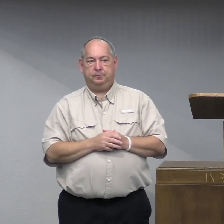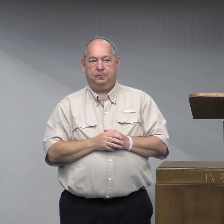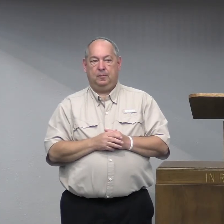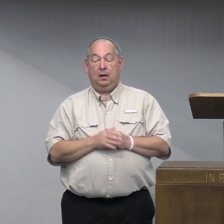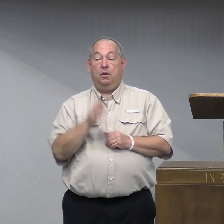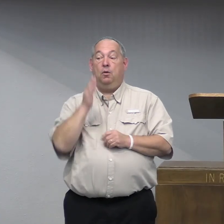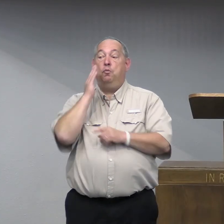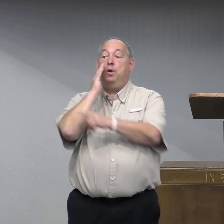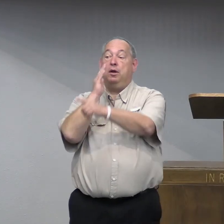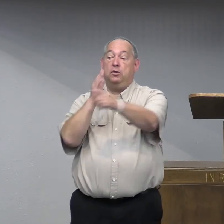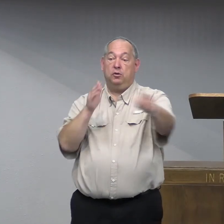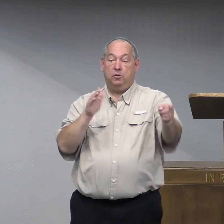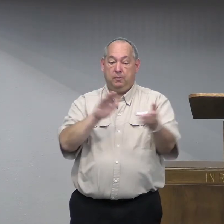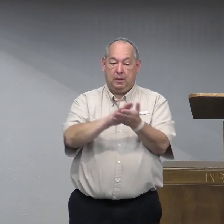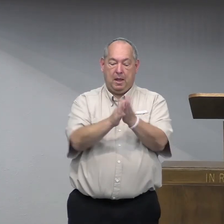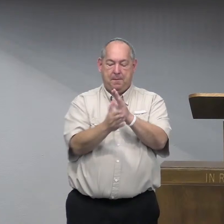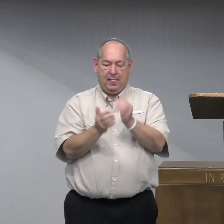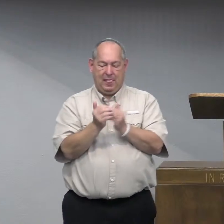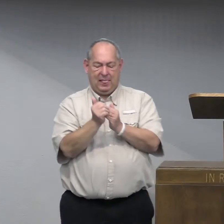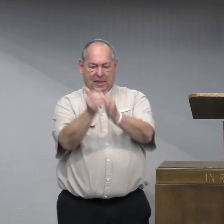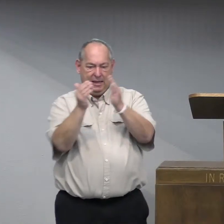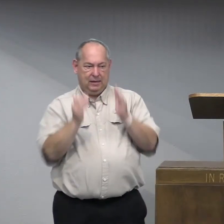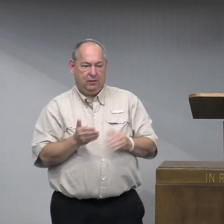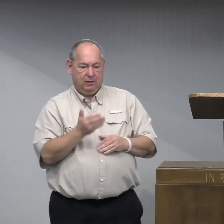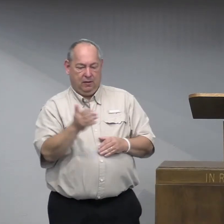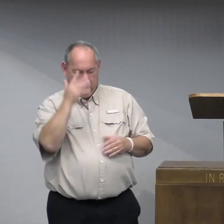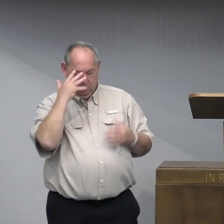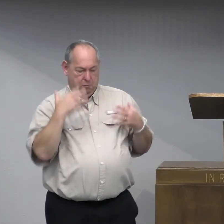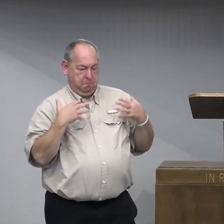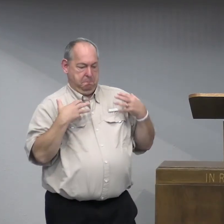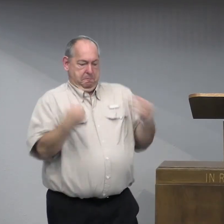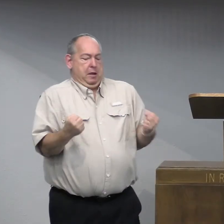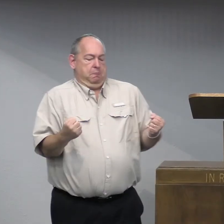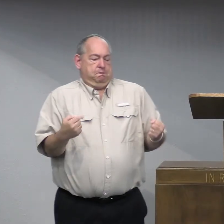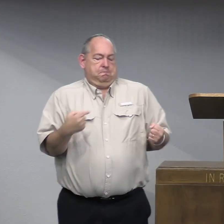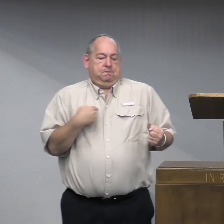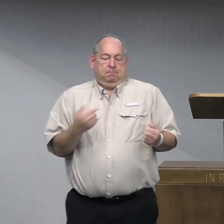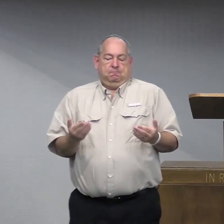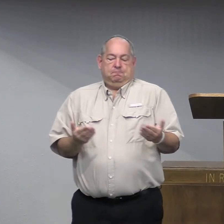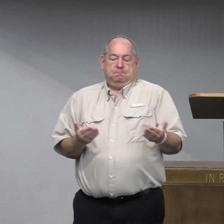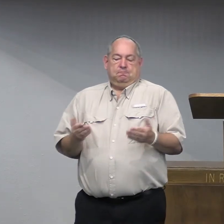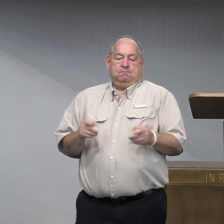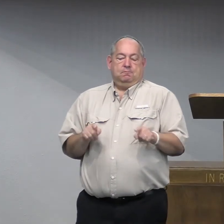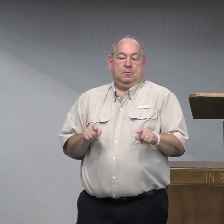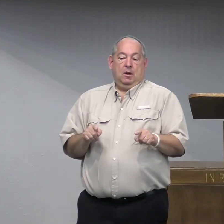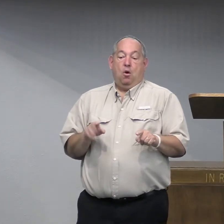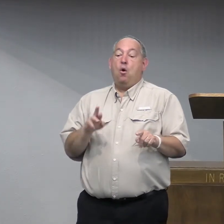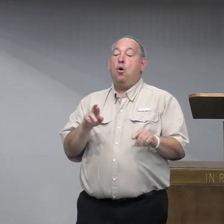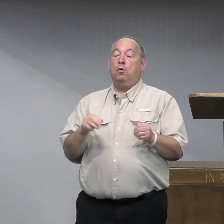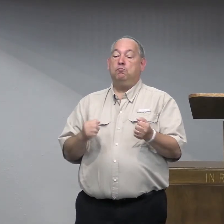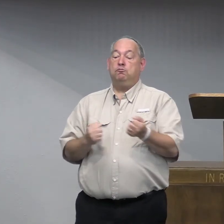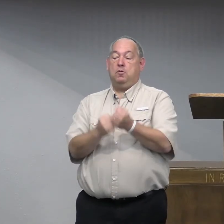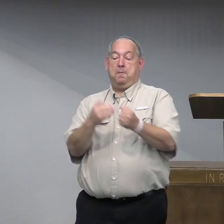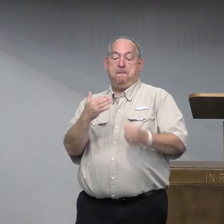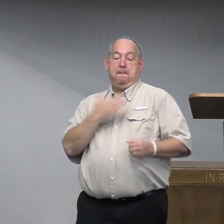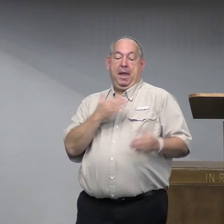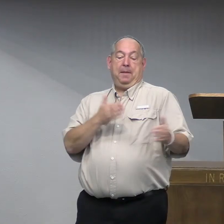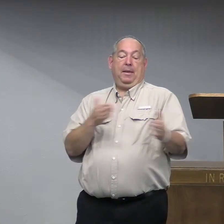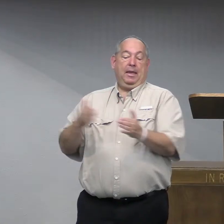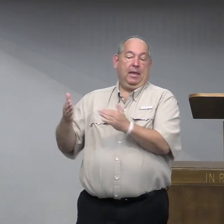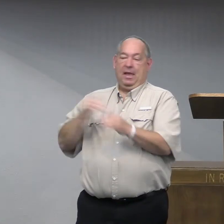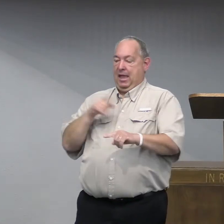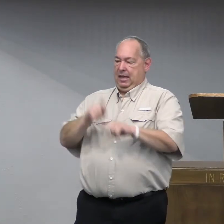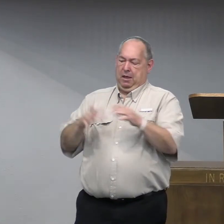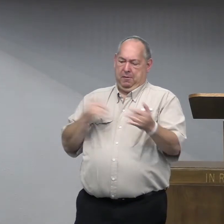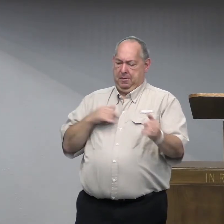Will you be leaders that are there for power or to promote my agenda, that I couldn't wait